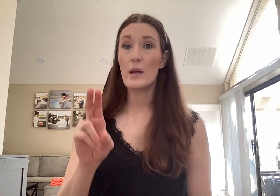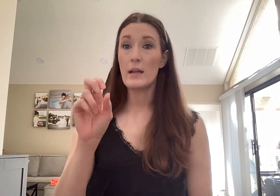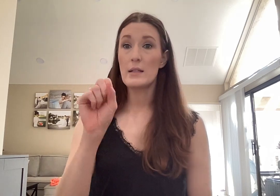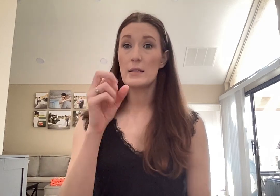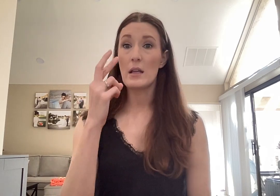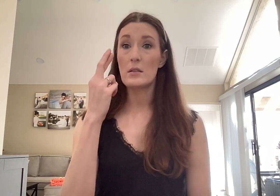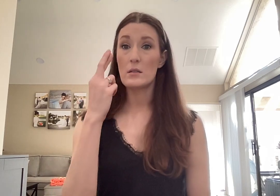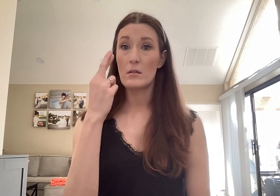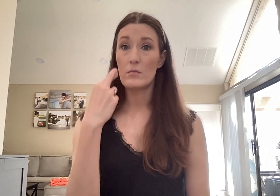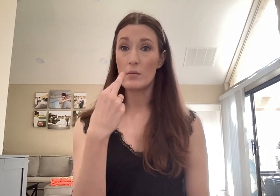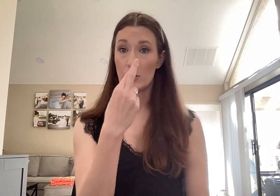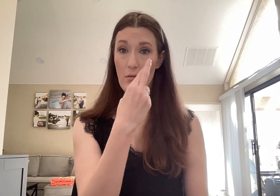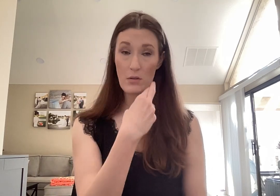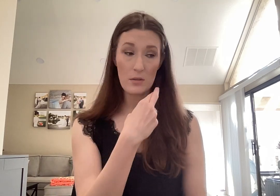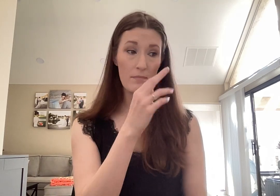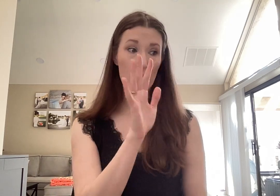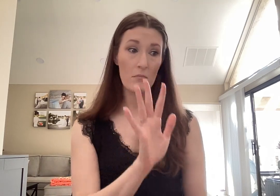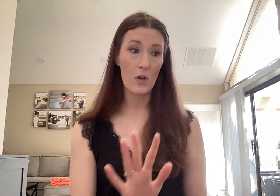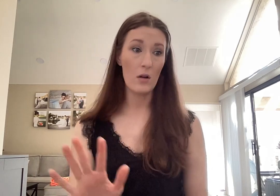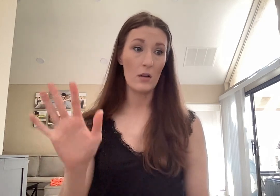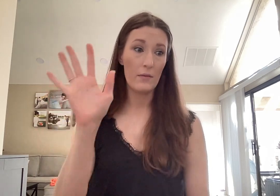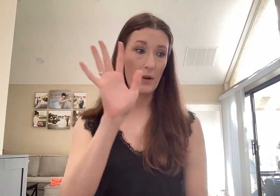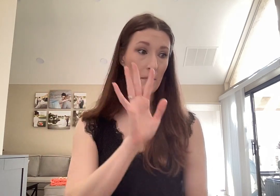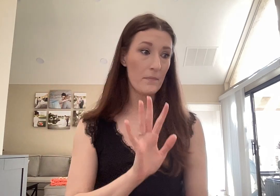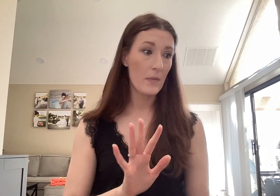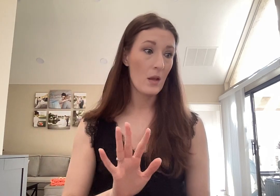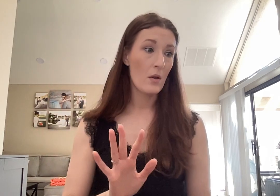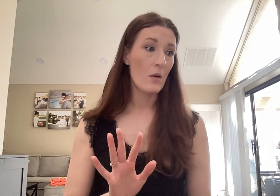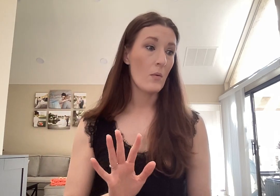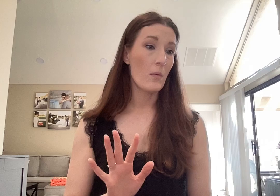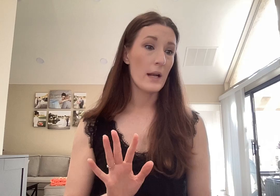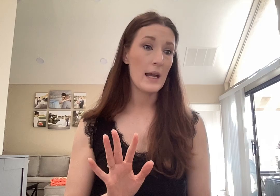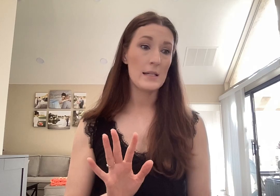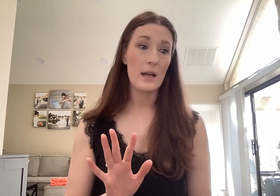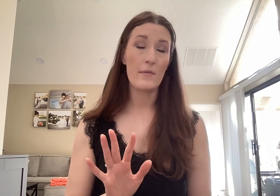United States restaurants all over. 1 out of 10 for a